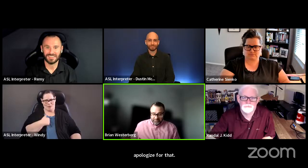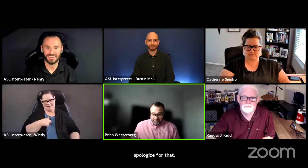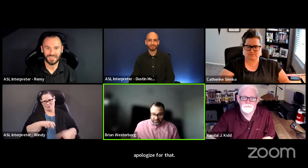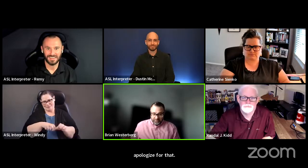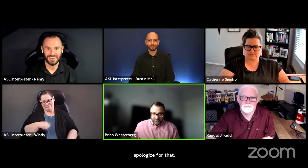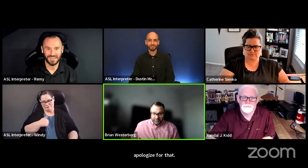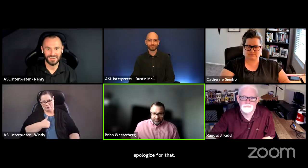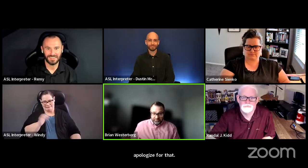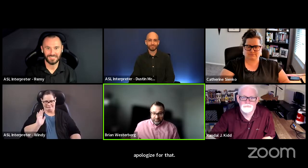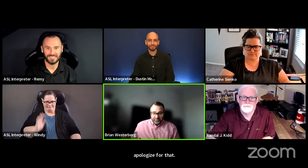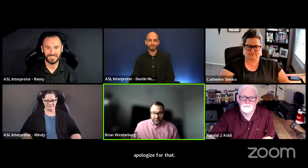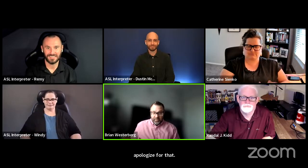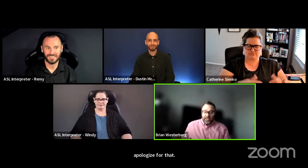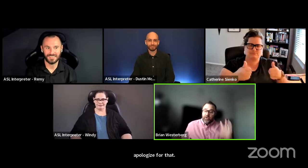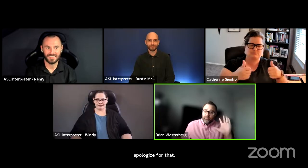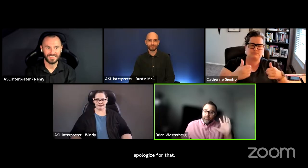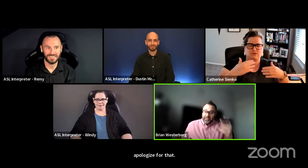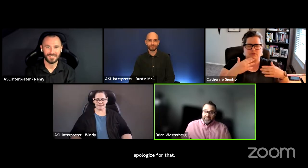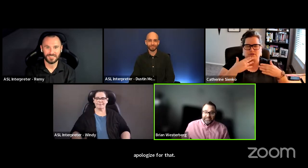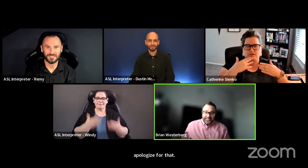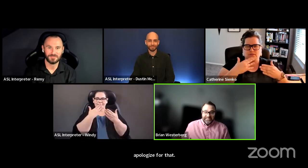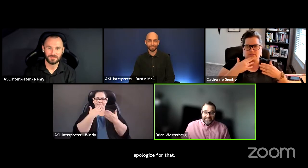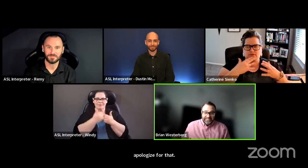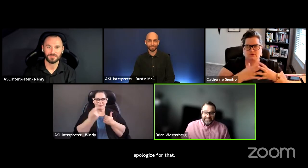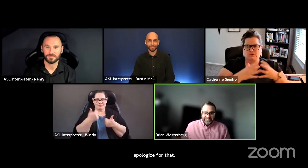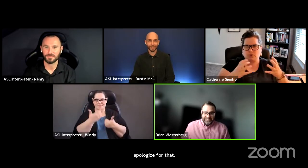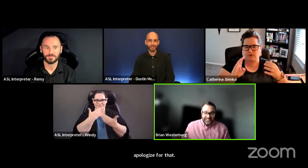leave. So thank you, everybody.